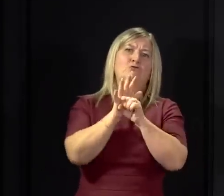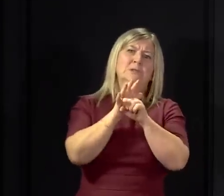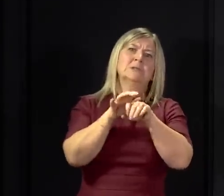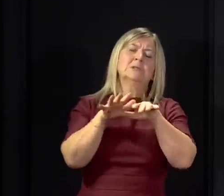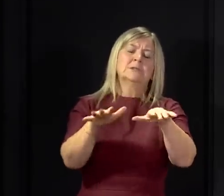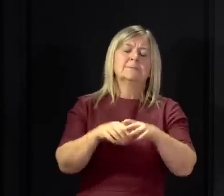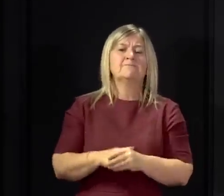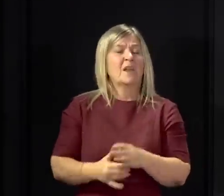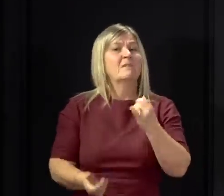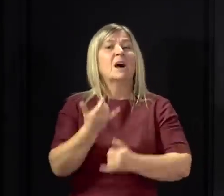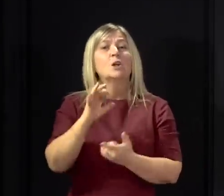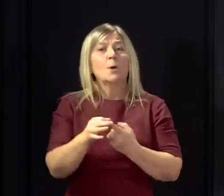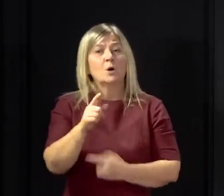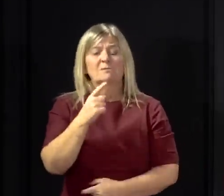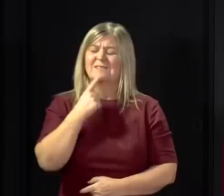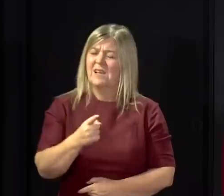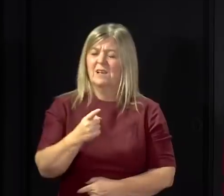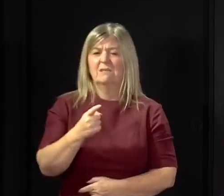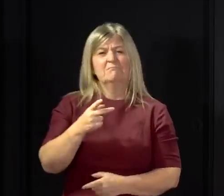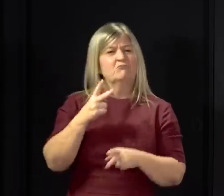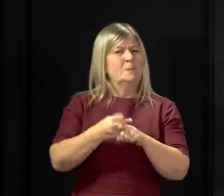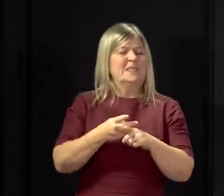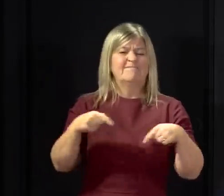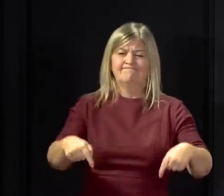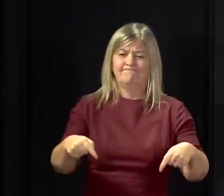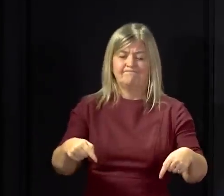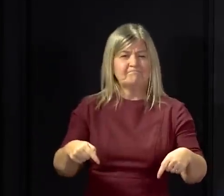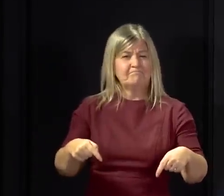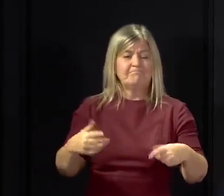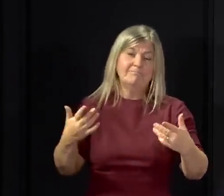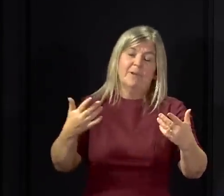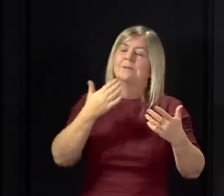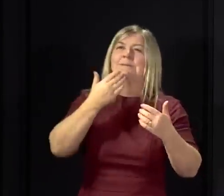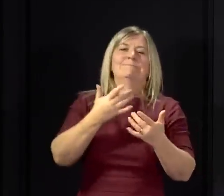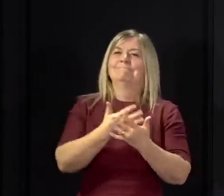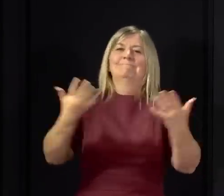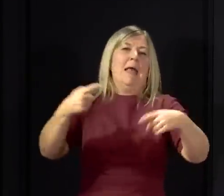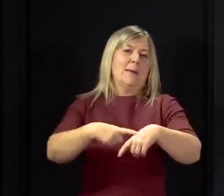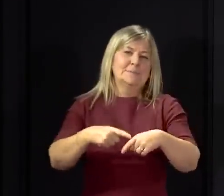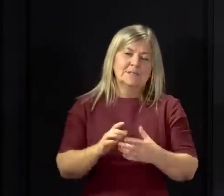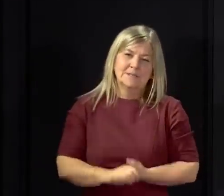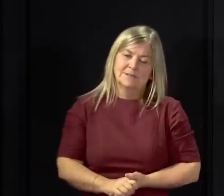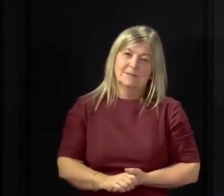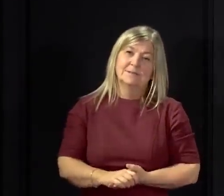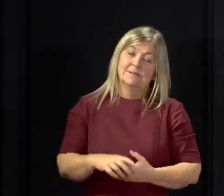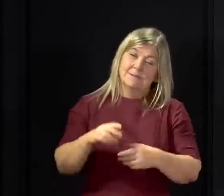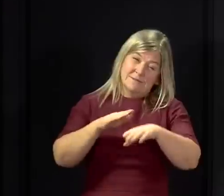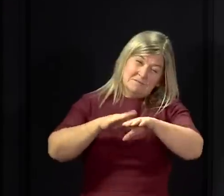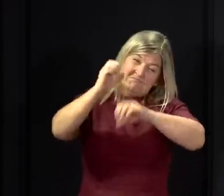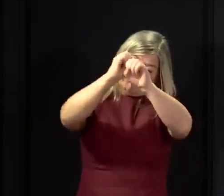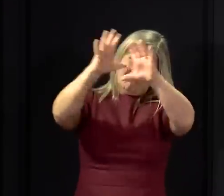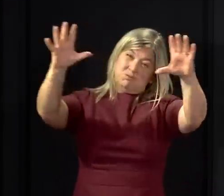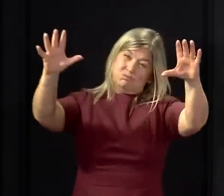this. I've said a couple of times in recent weeks that there is a light. In fact, I've said many times in recent weeks that there is a light at the end of the